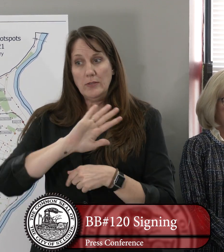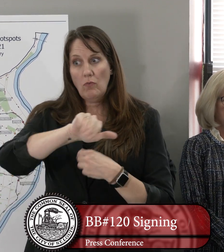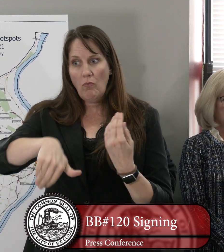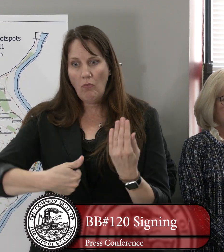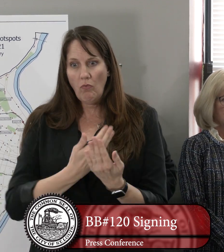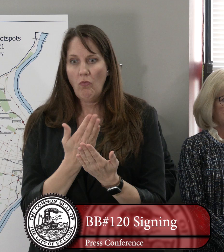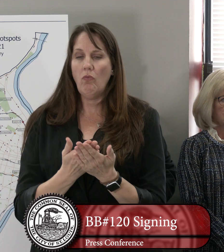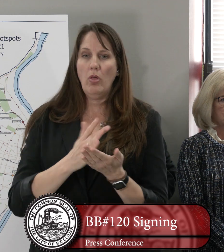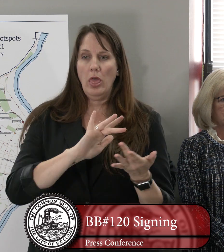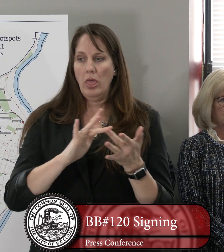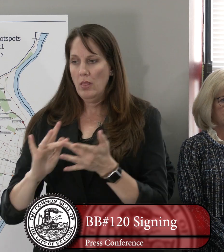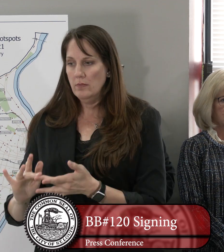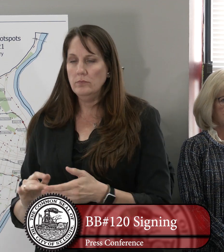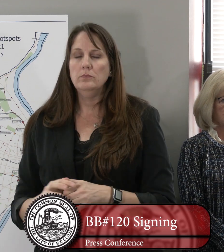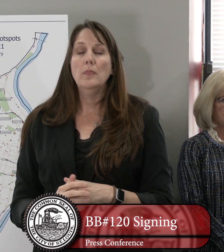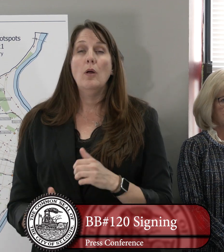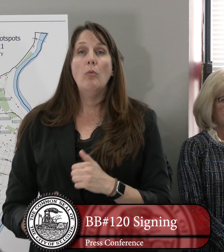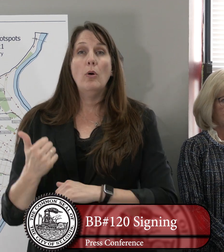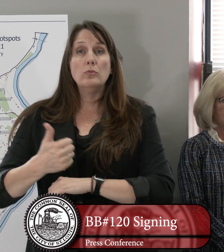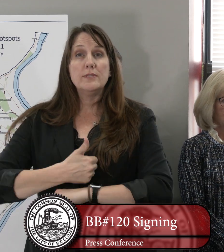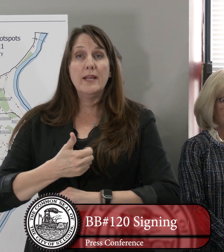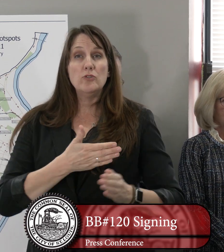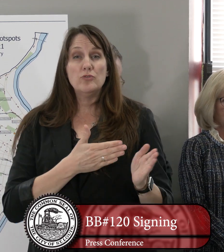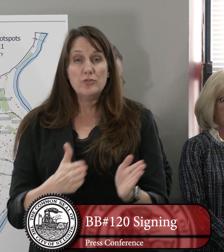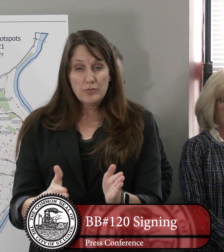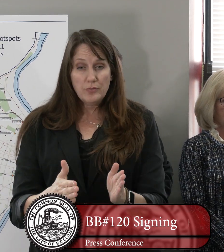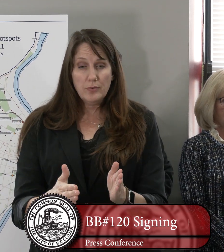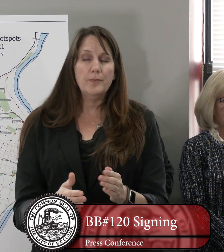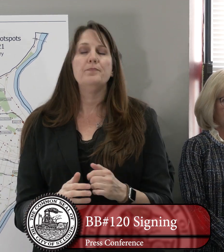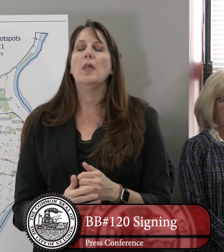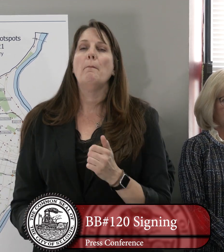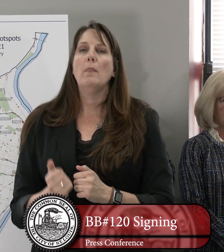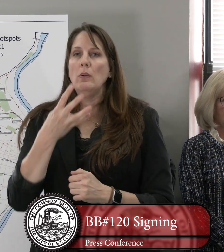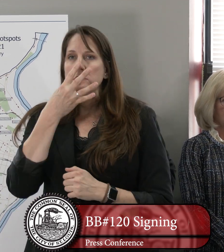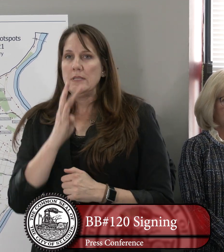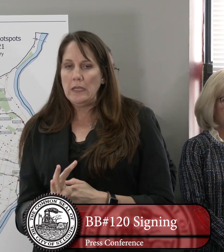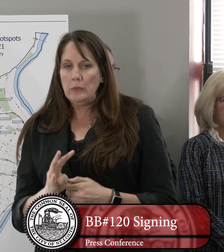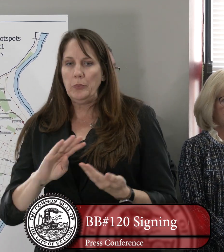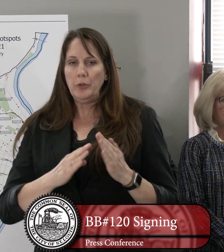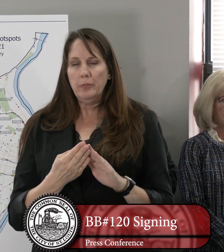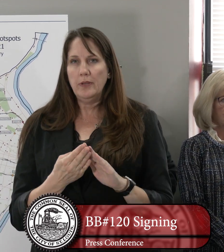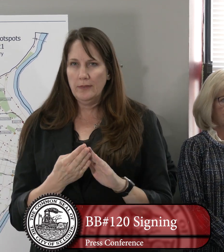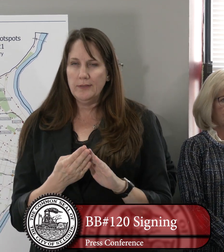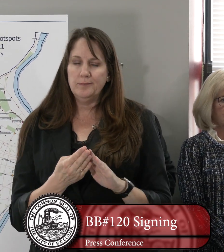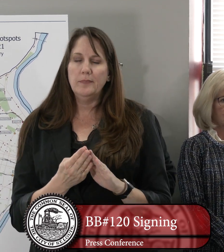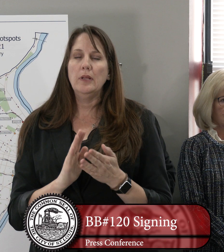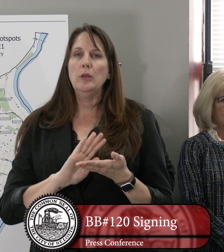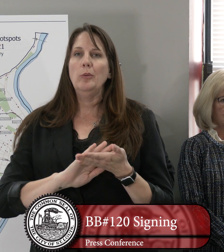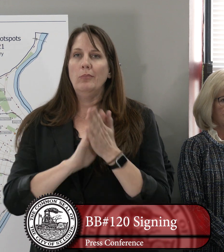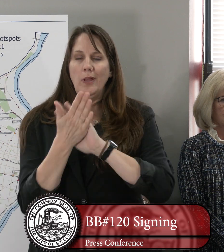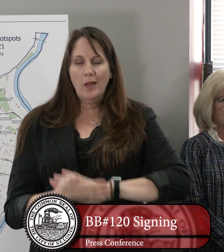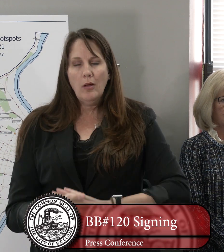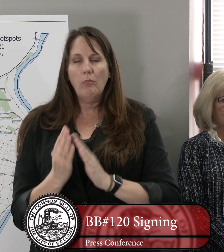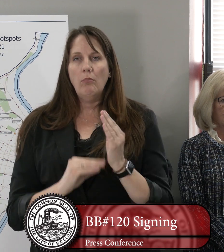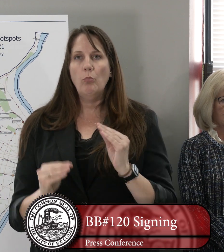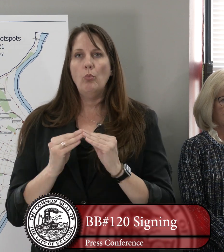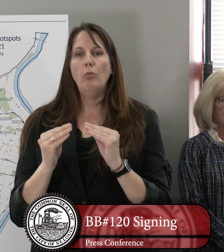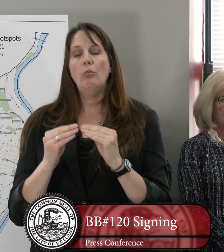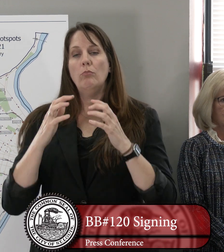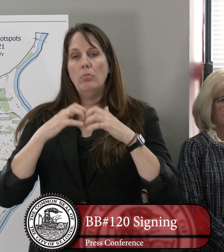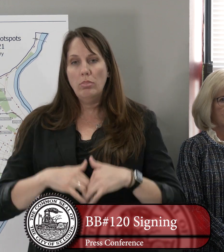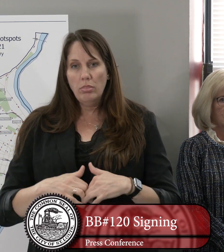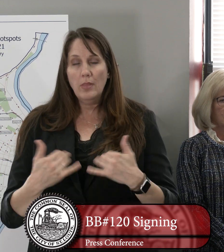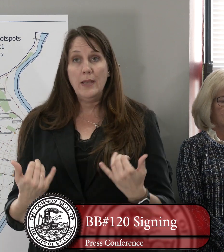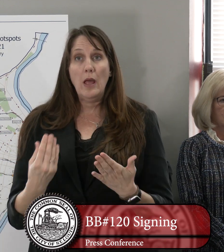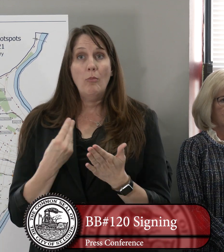too long, our most dangerous streets in our most overlooked neighborhoods have fallen into disrepair. This funding can